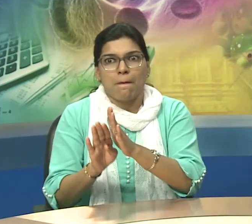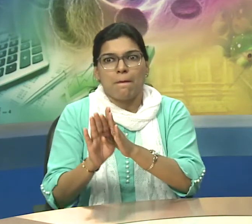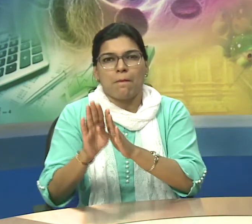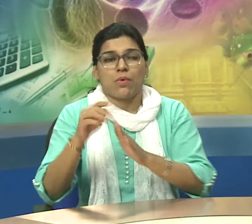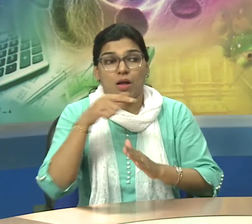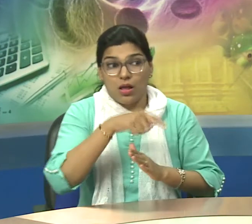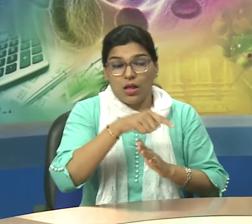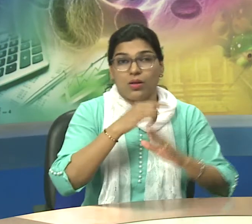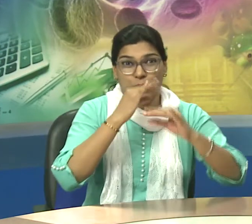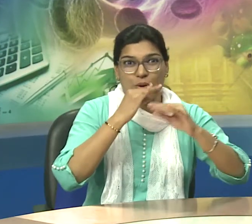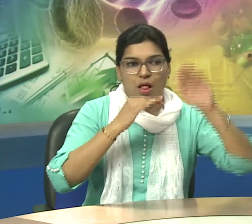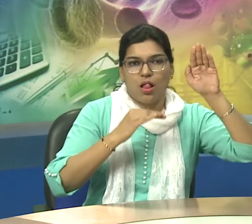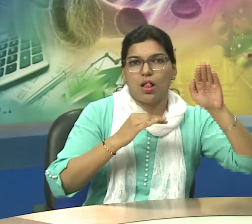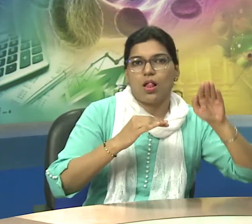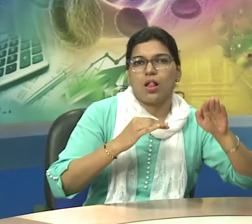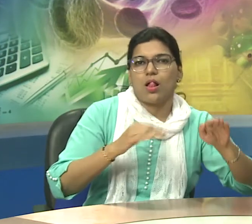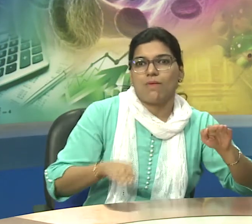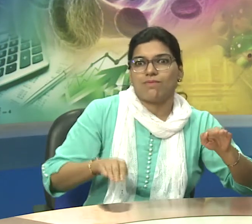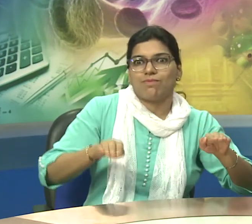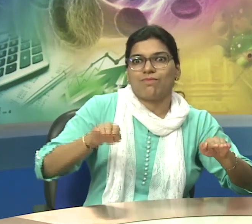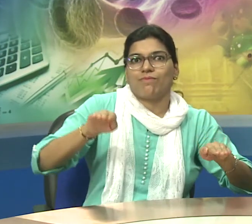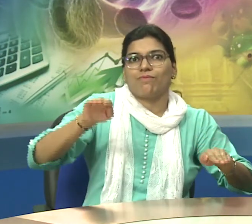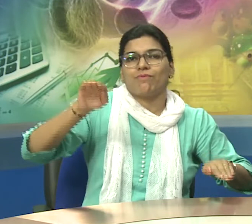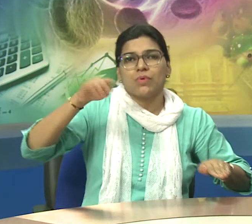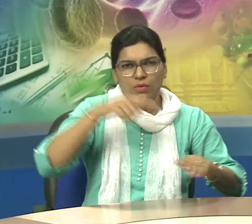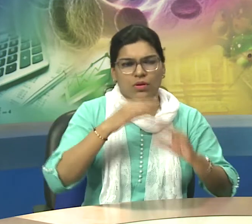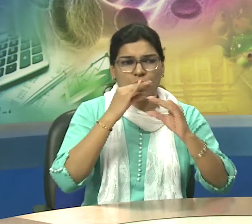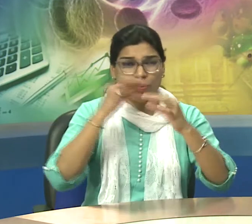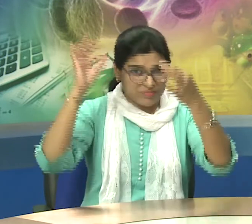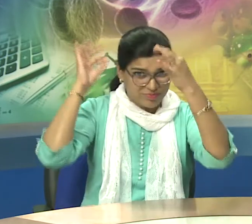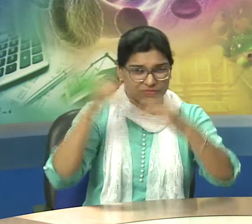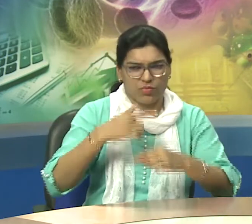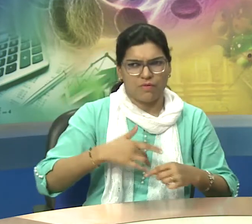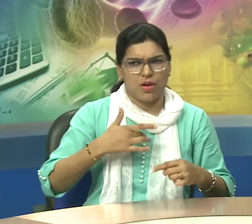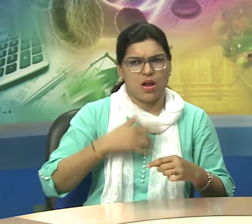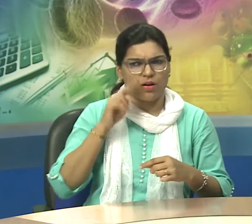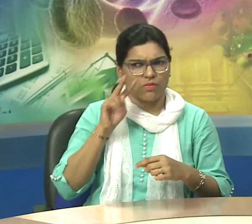post-independence era, and through them he kept the